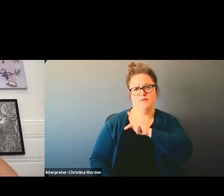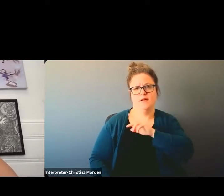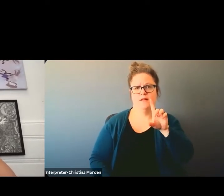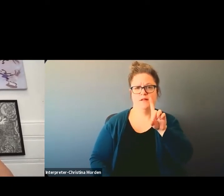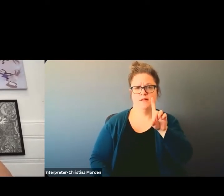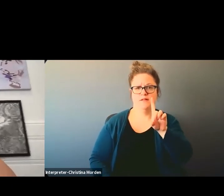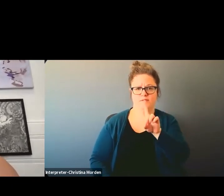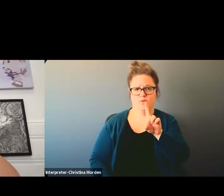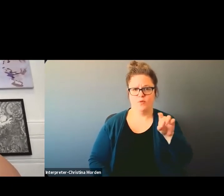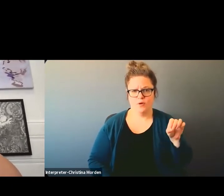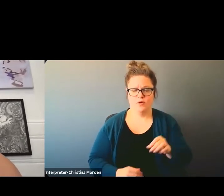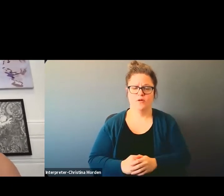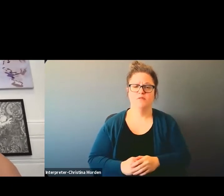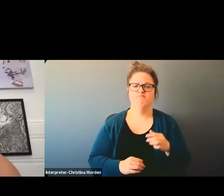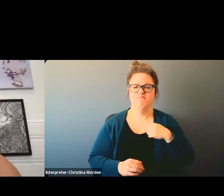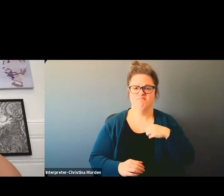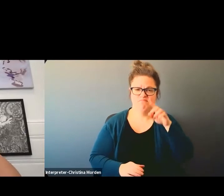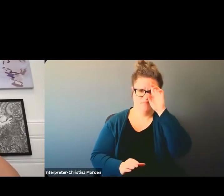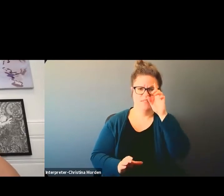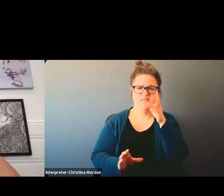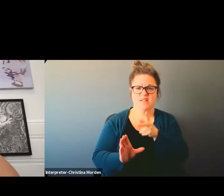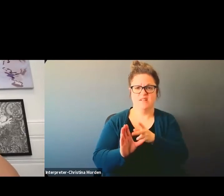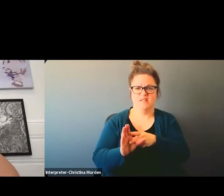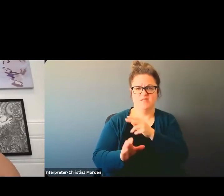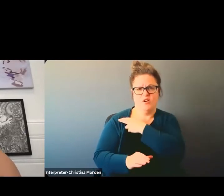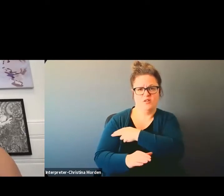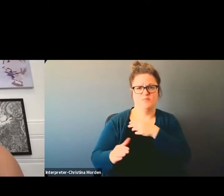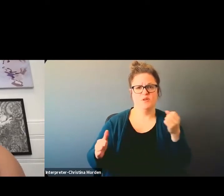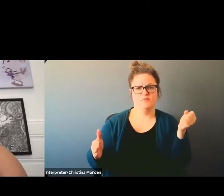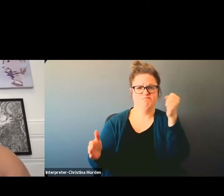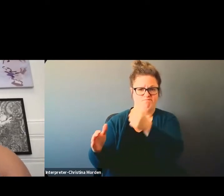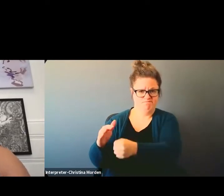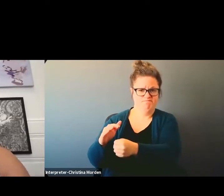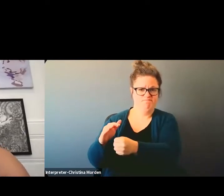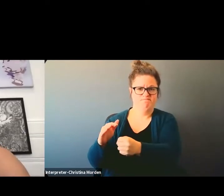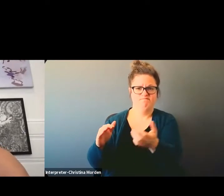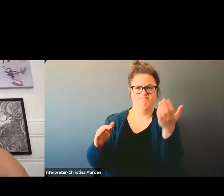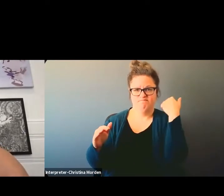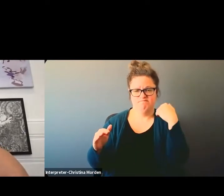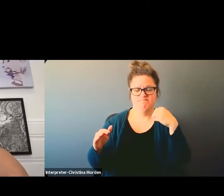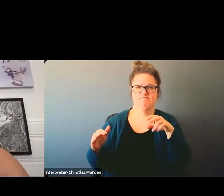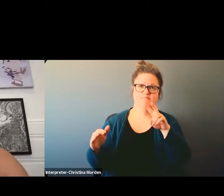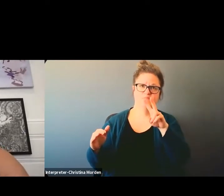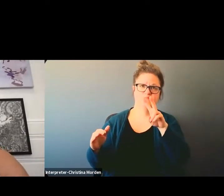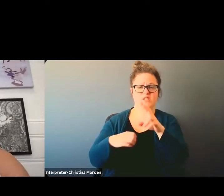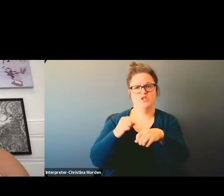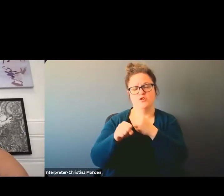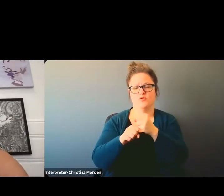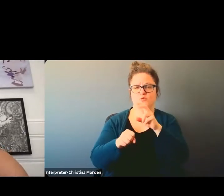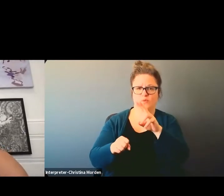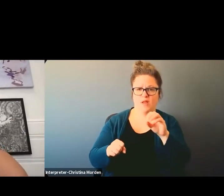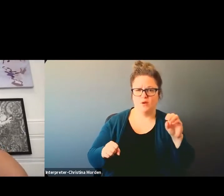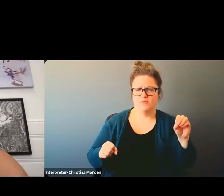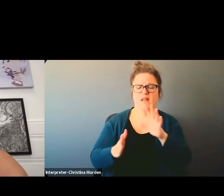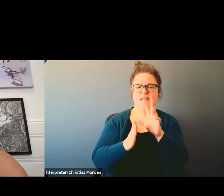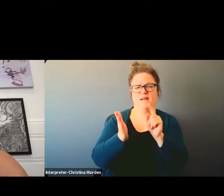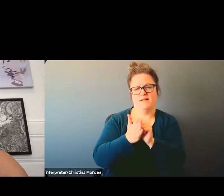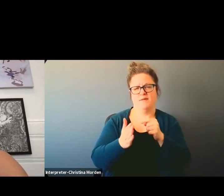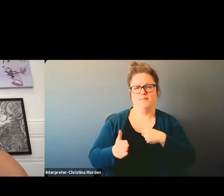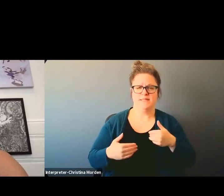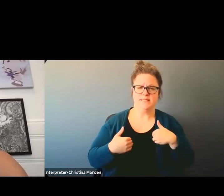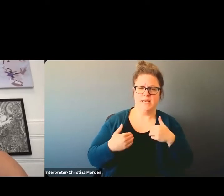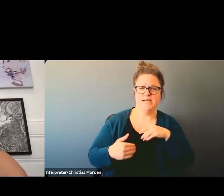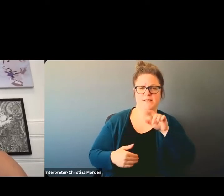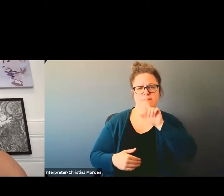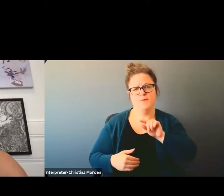hospital in my early 20s, back in the early 2000s. At the time, I felt a lot of shame and guilt over